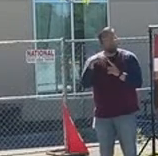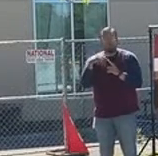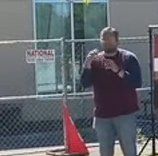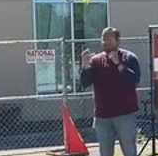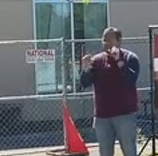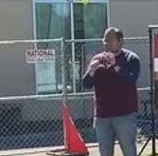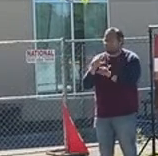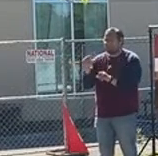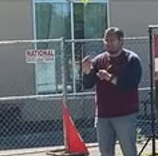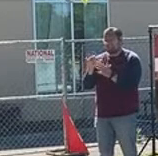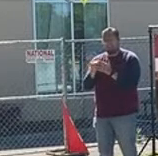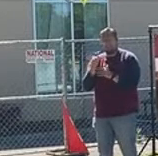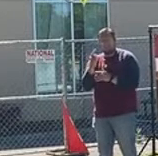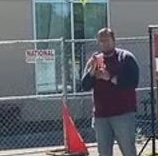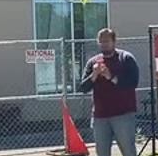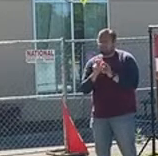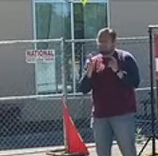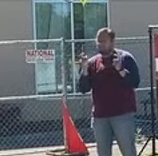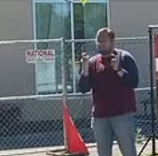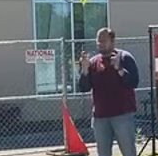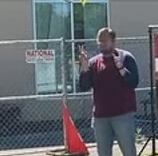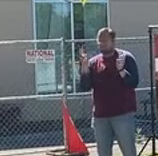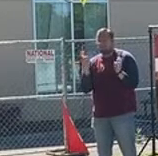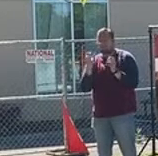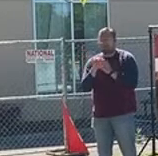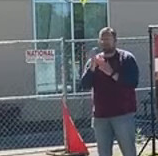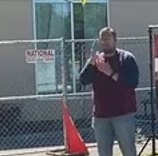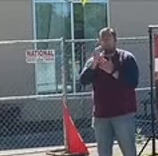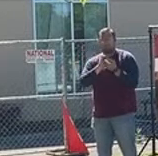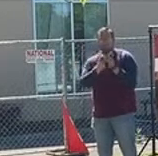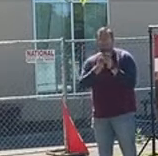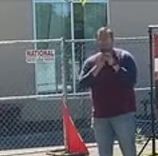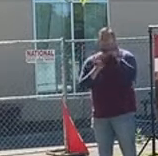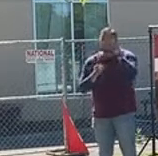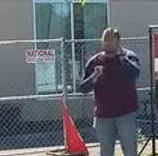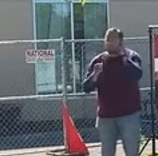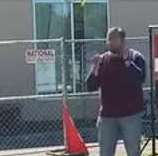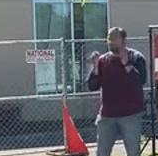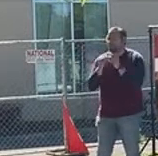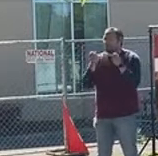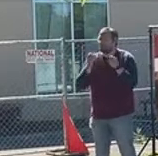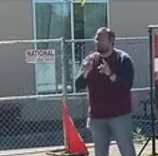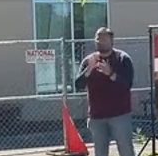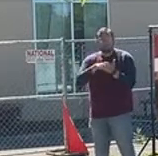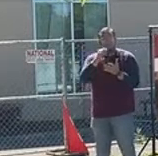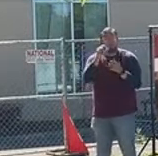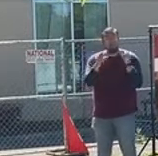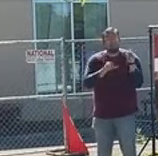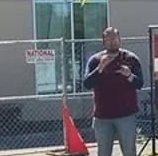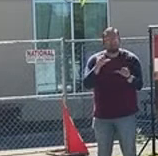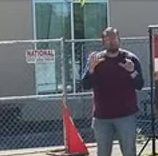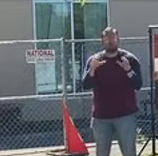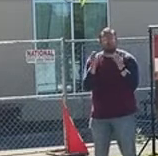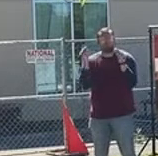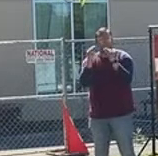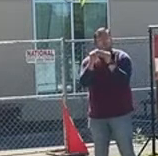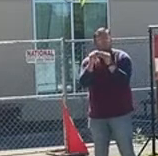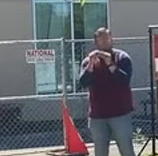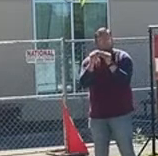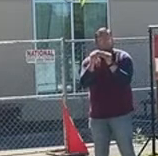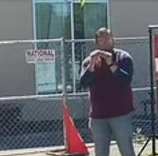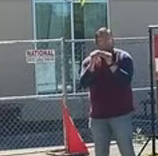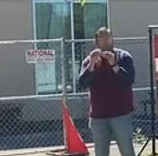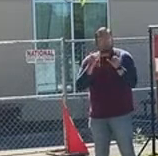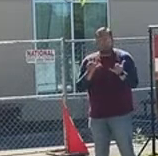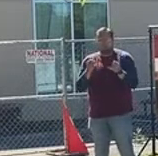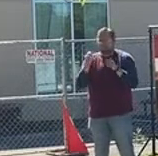Science is one of the biggest subjects getting a change. There will be more opportunities to learn science and do much more in